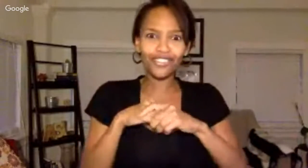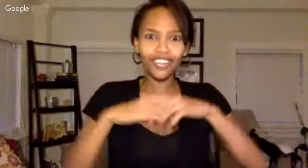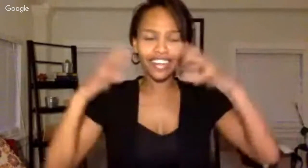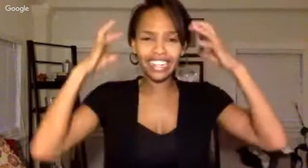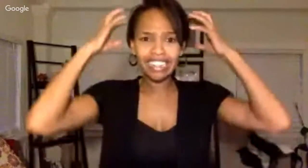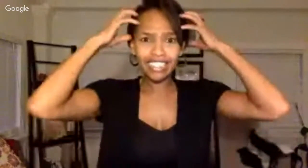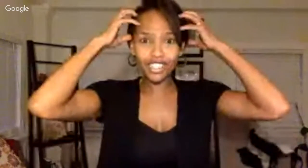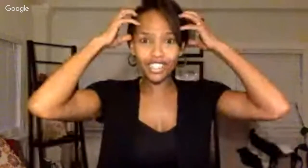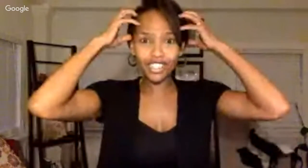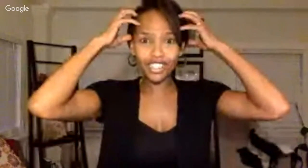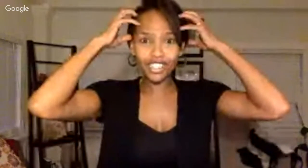extra